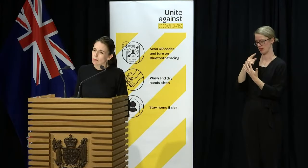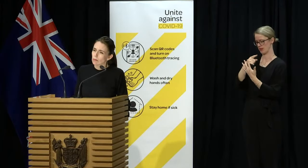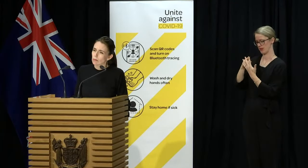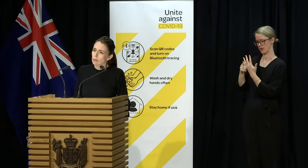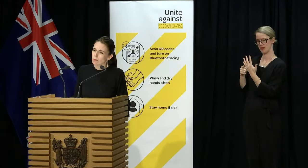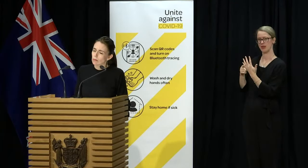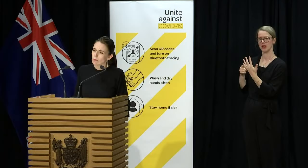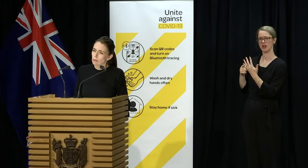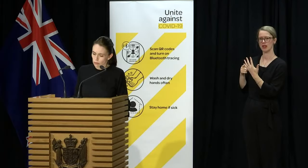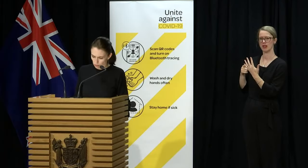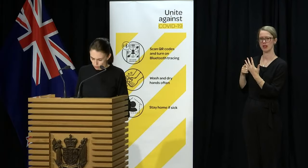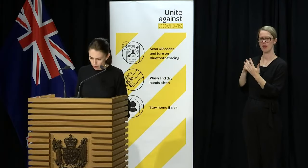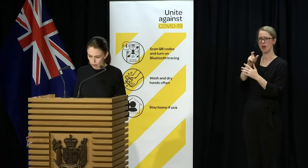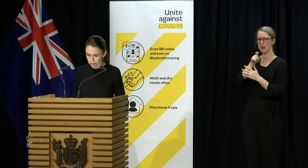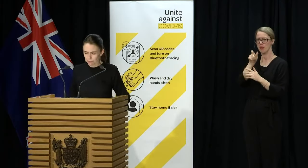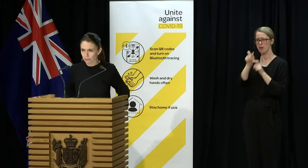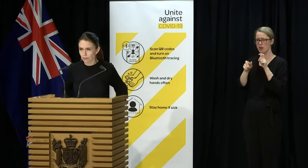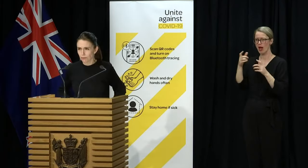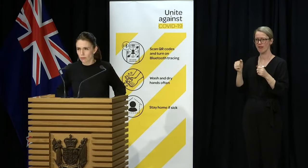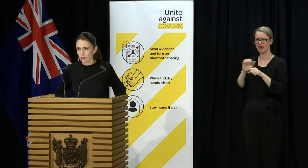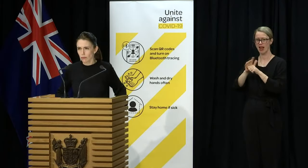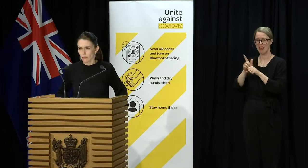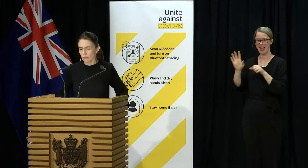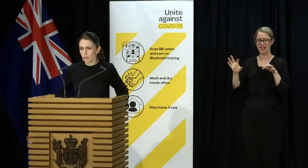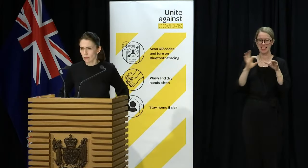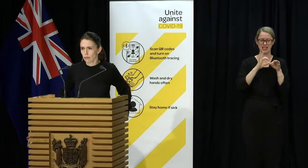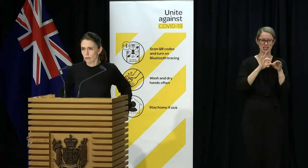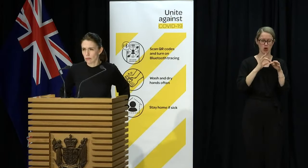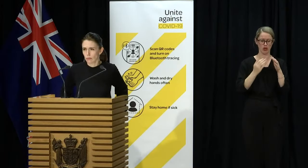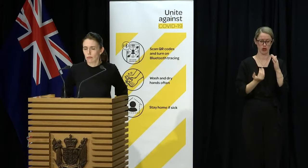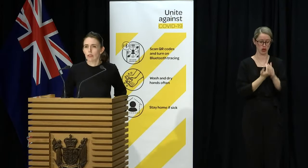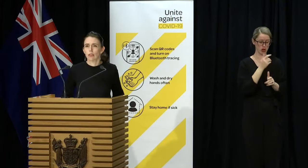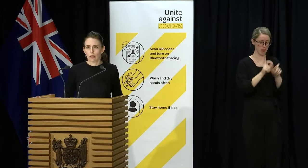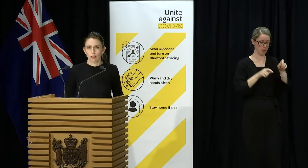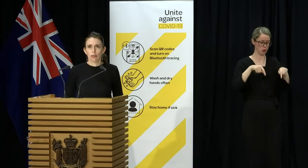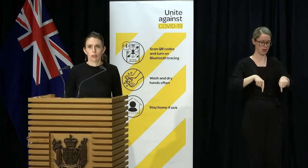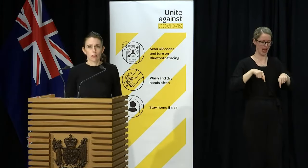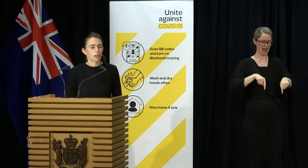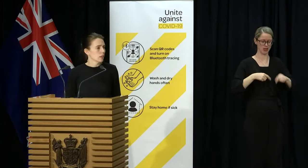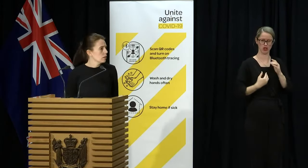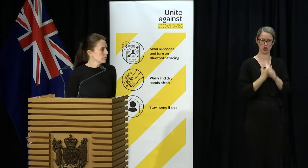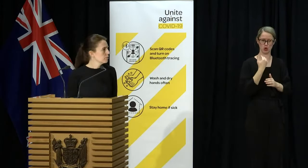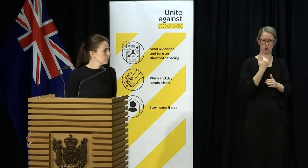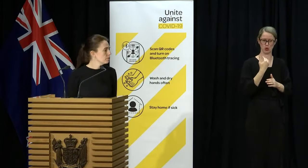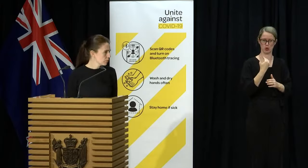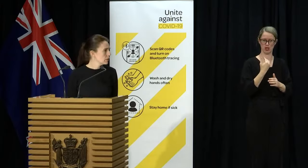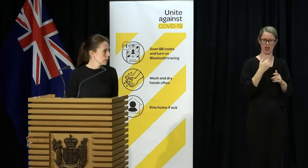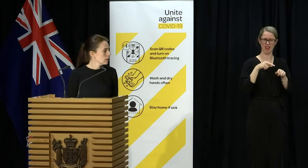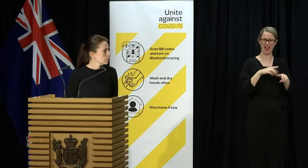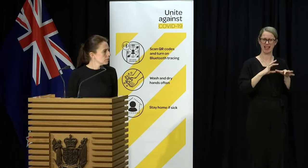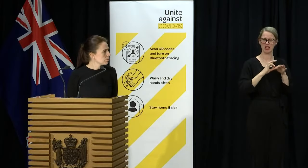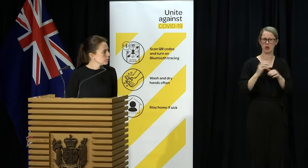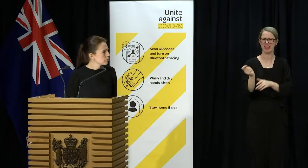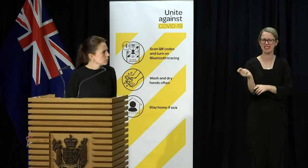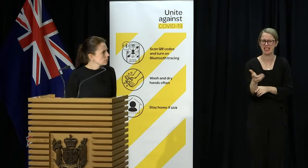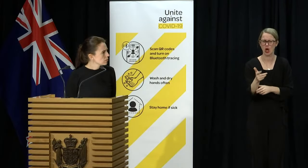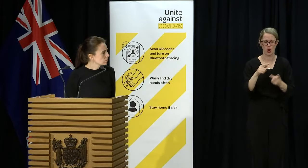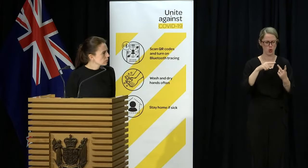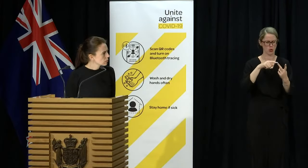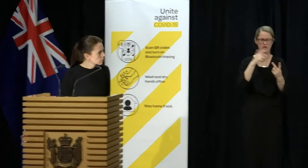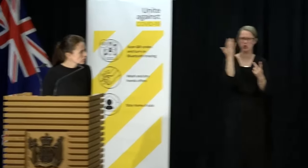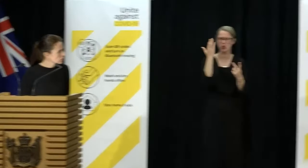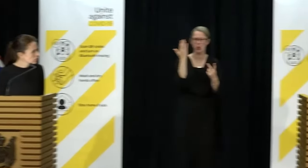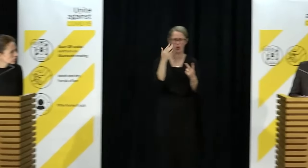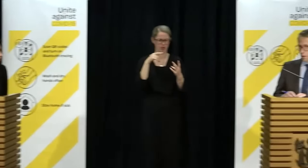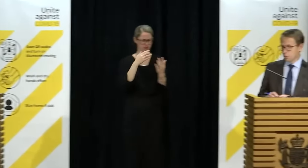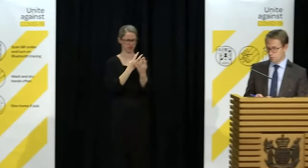do they have any connection to the casino, the school, some of those big groups? I